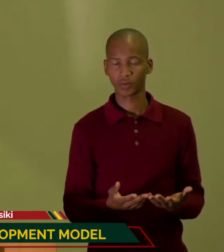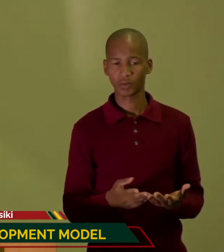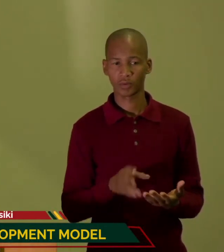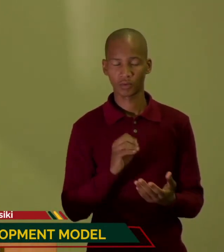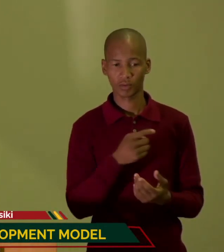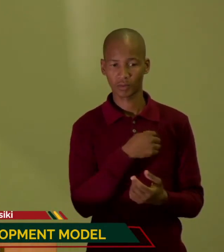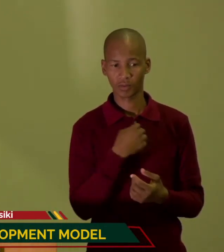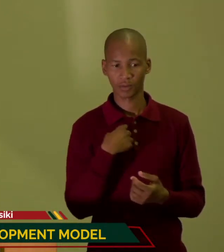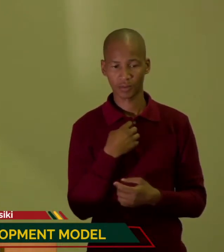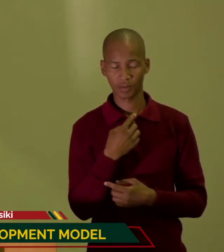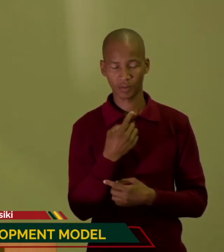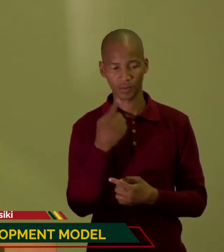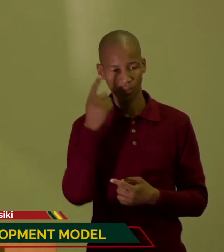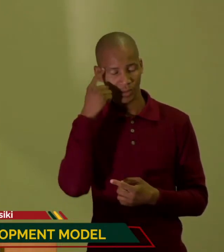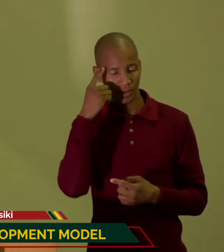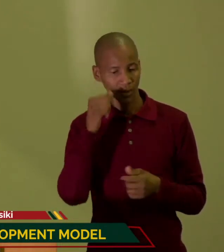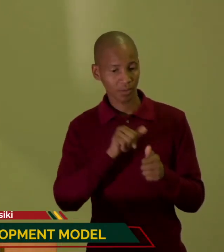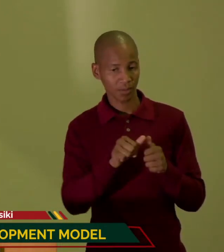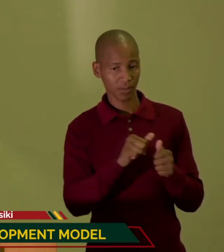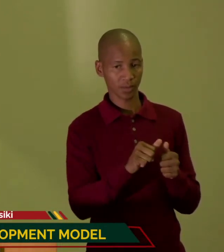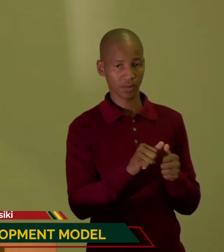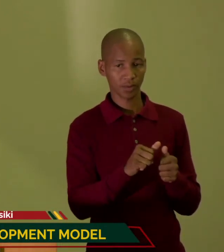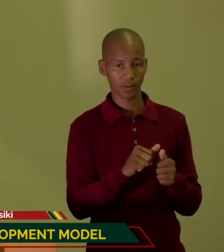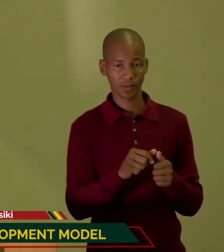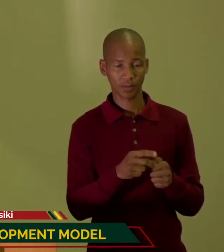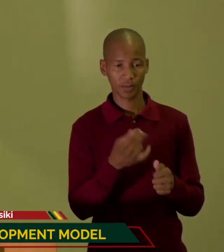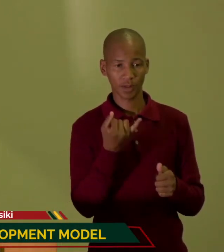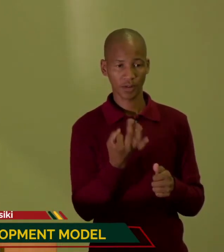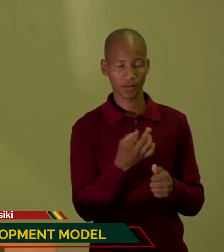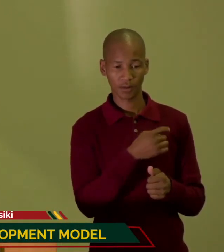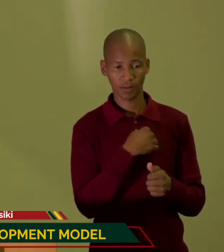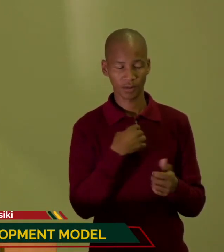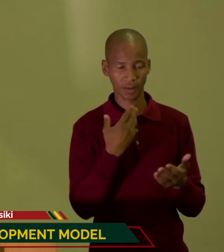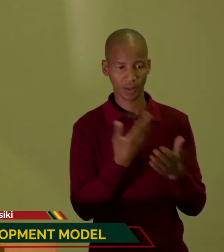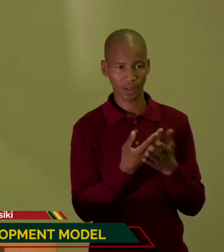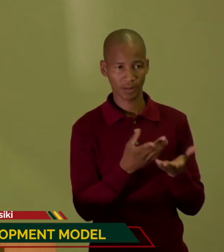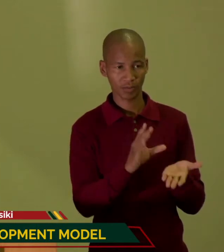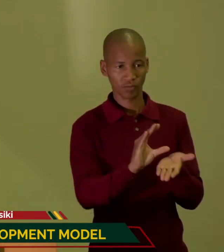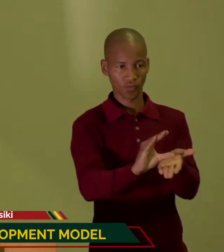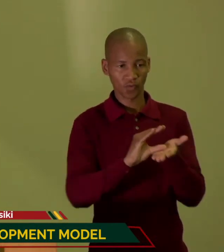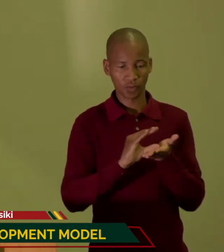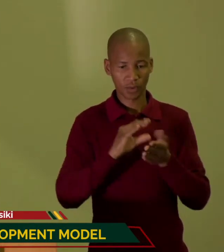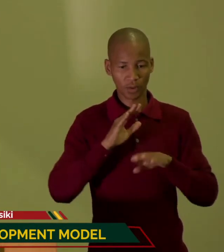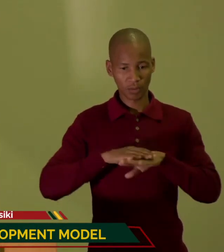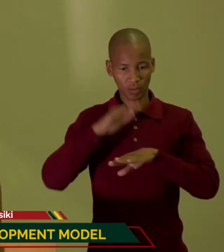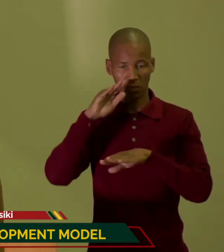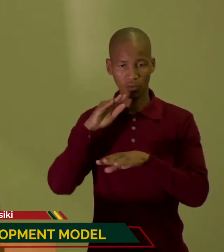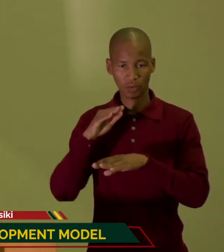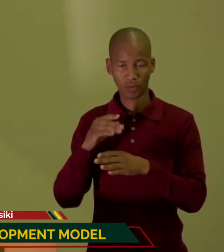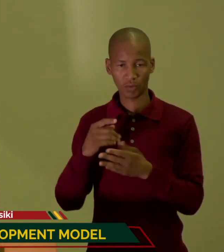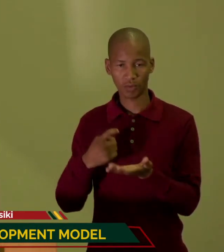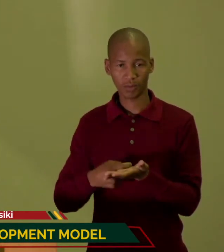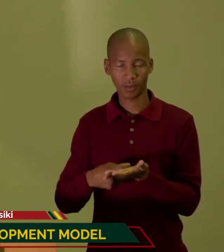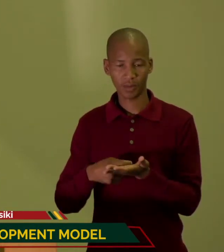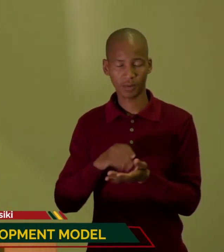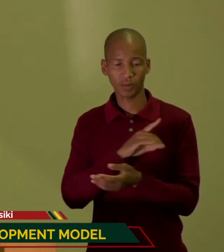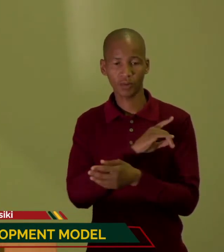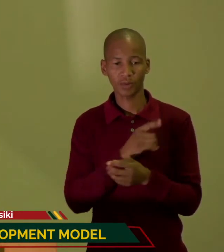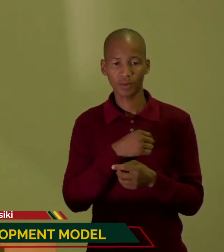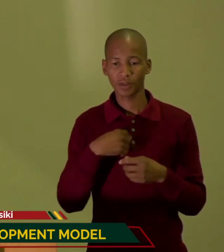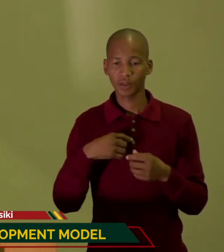better if we are allocated more funds, as we are a previously disadvantaged